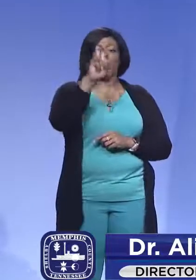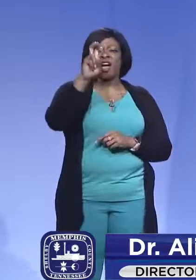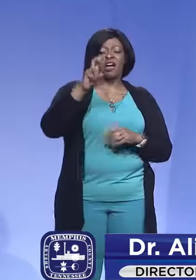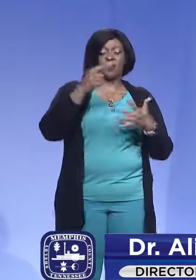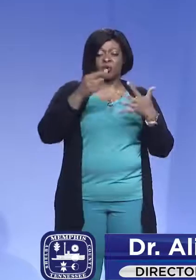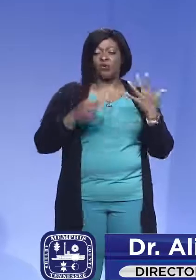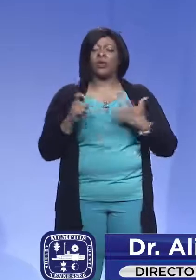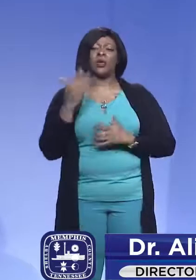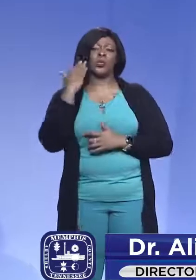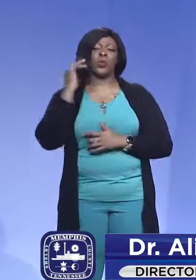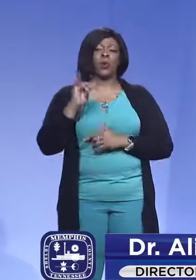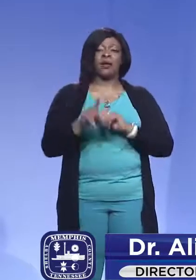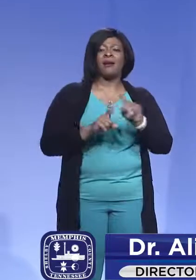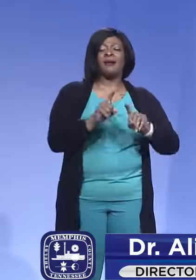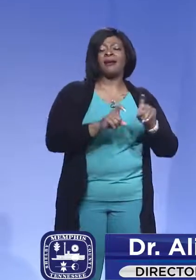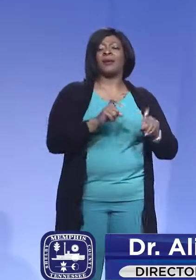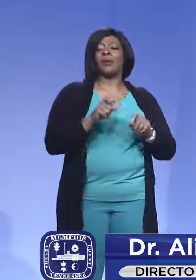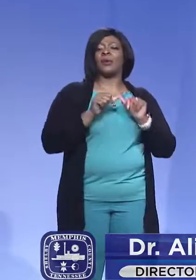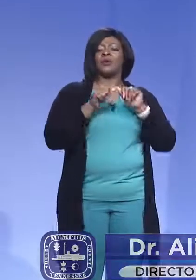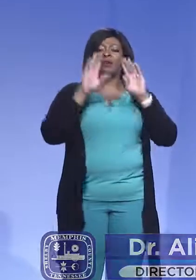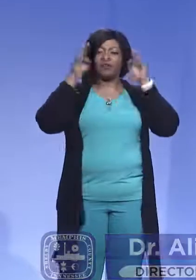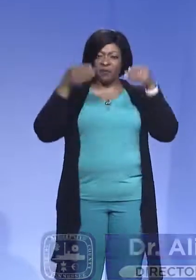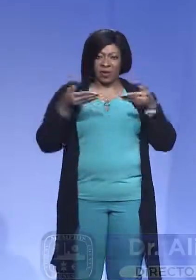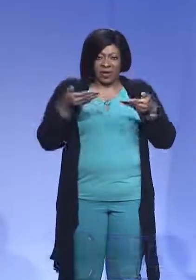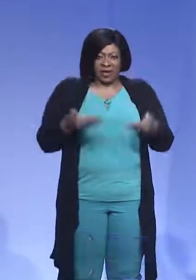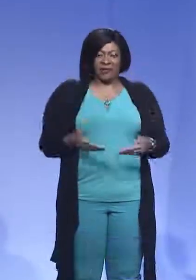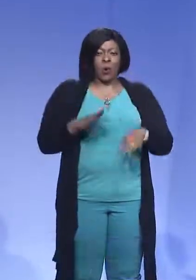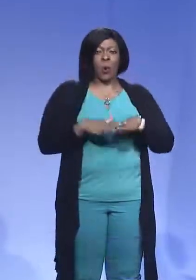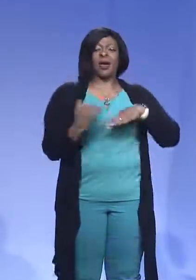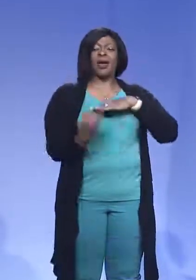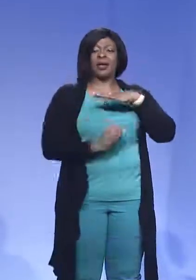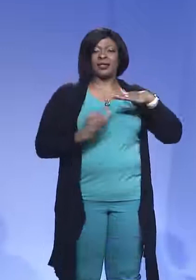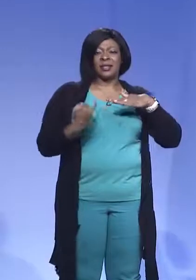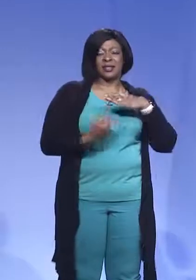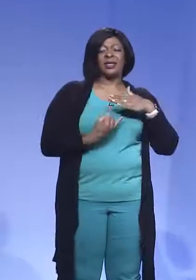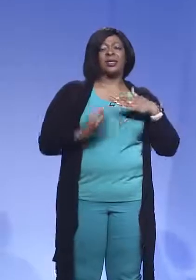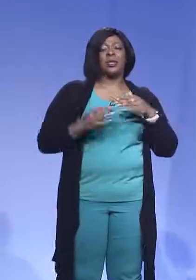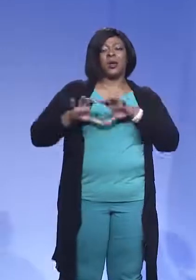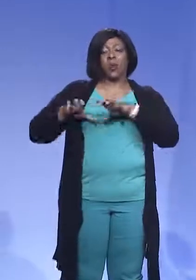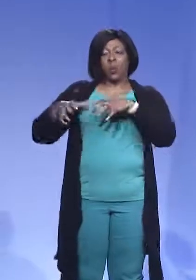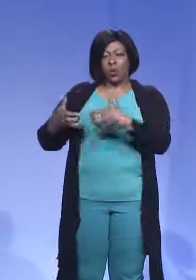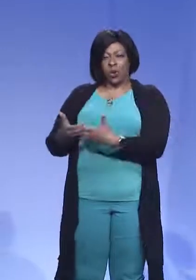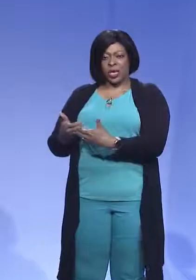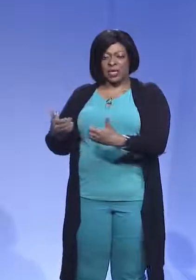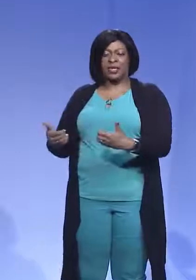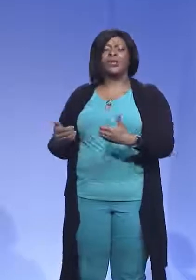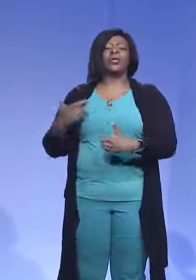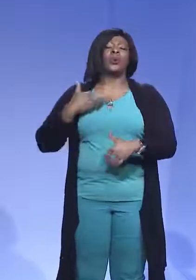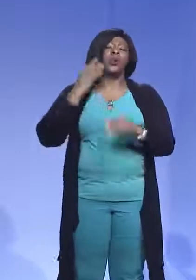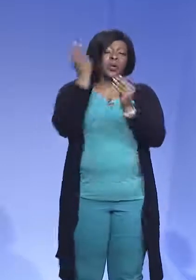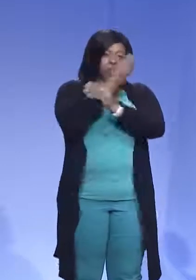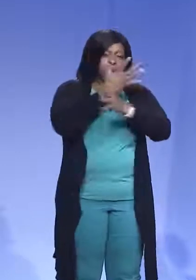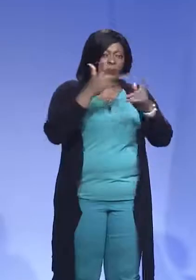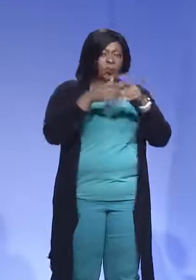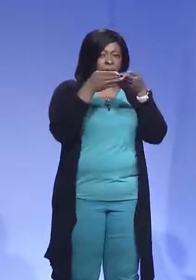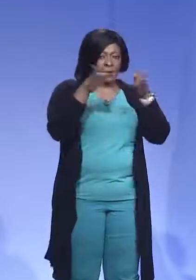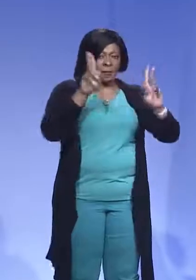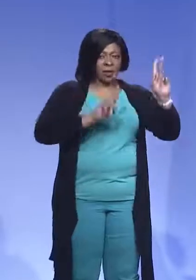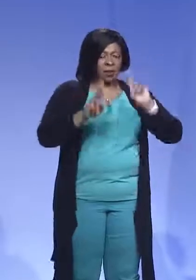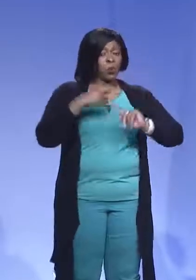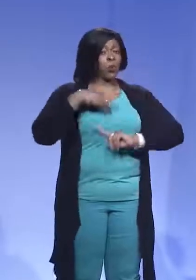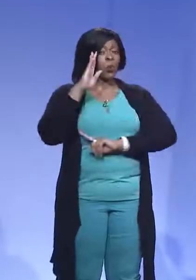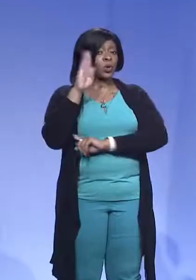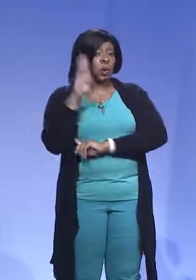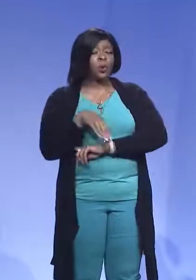so forth, and really continue to focus heavily on isolation and quarantine. We'll give notice to the public when we